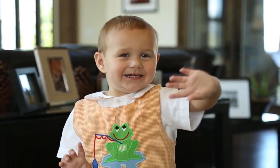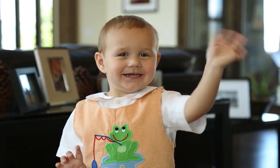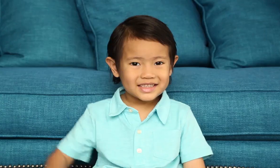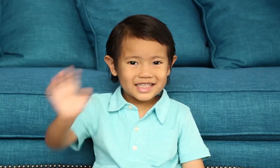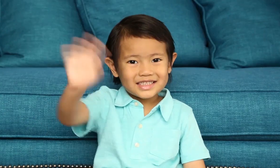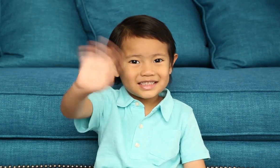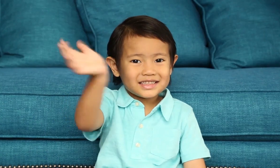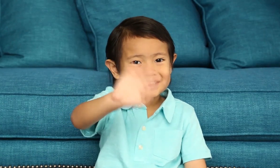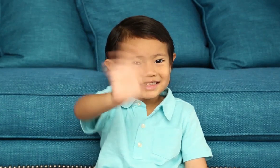Hi.